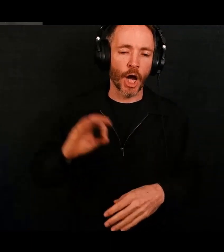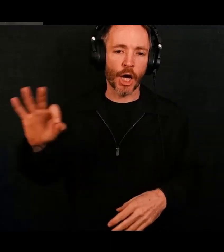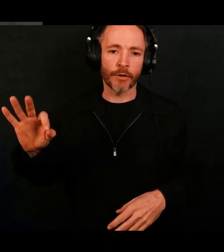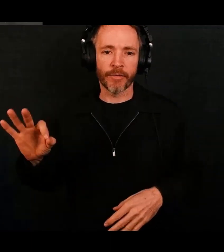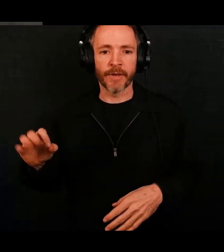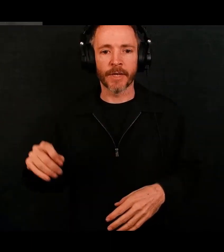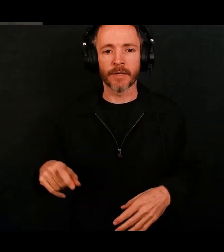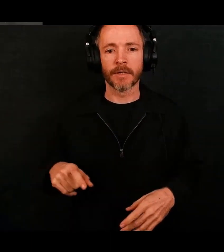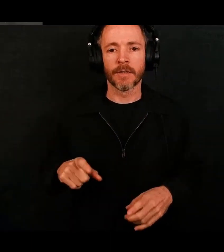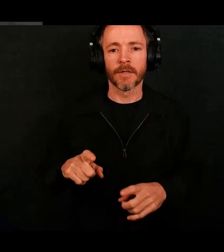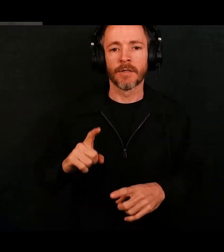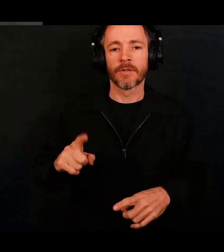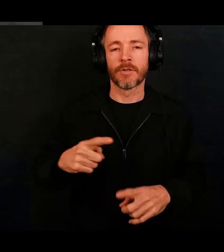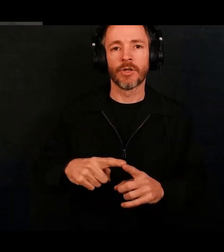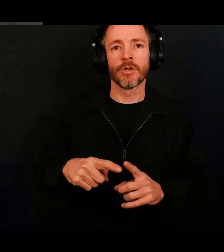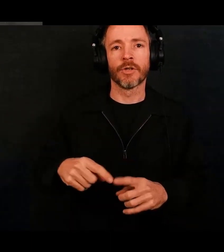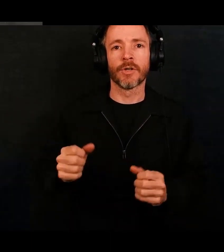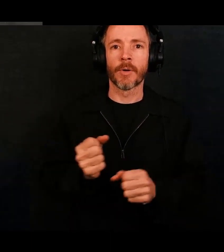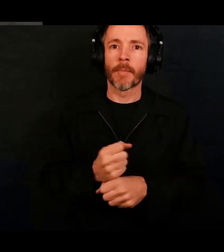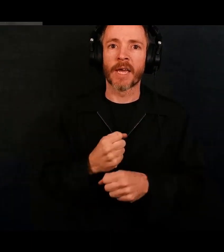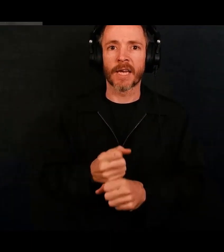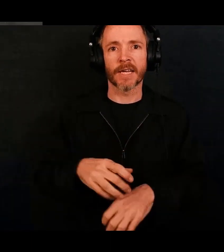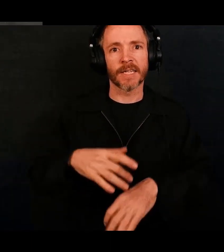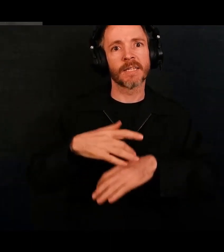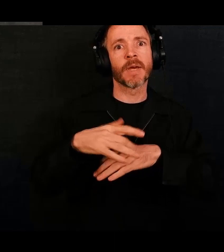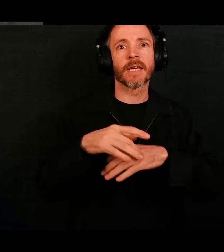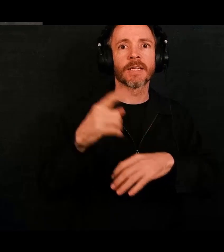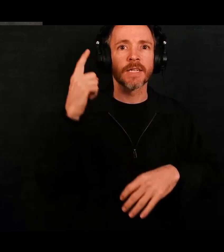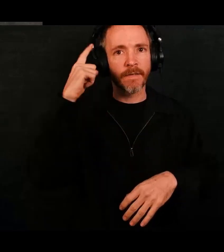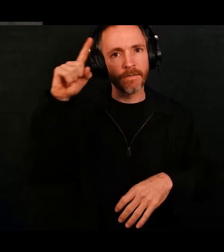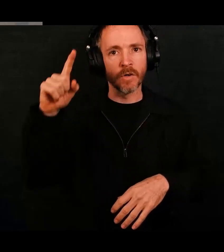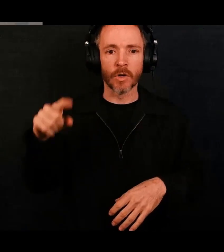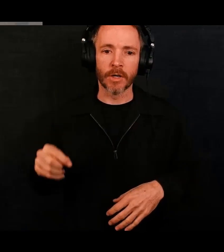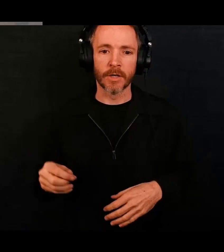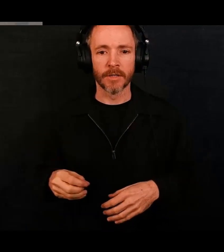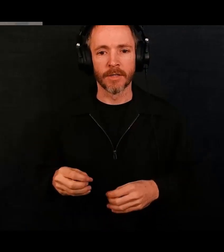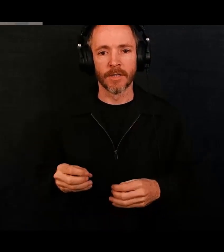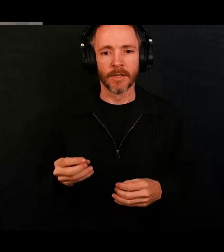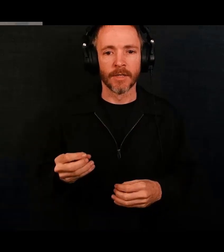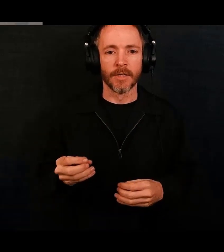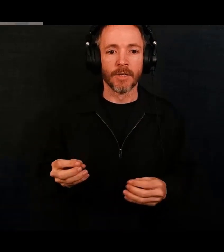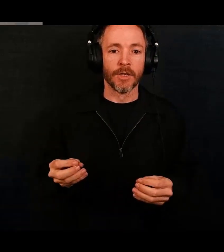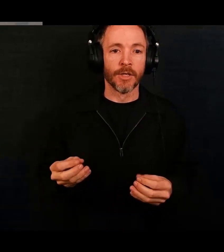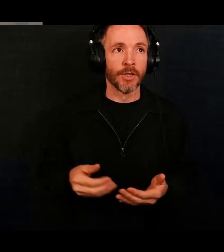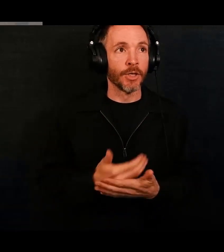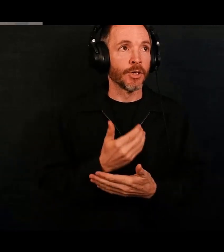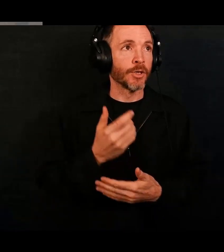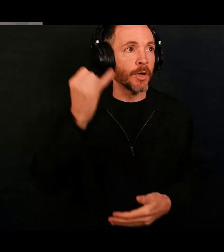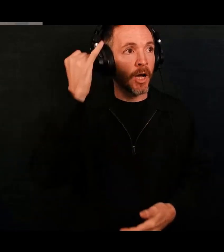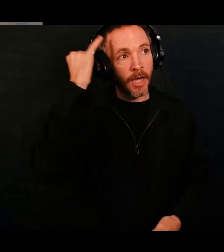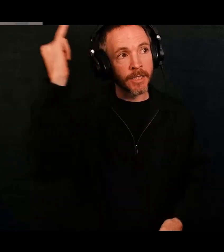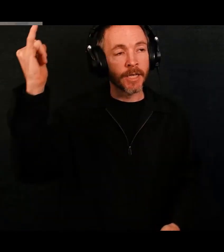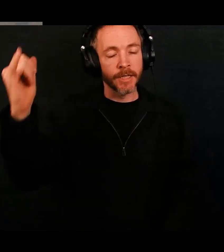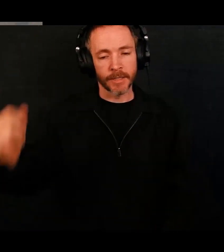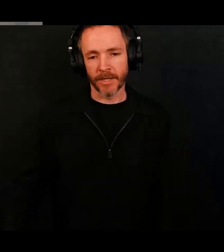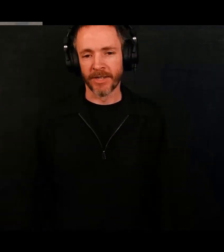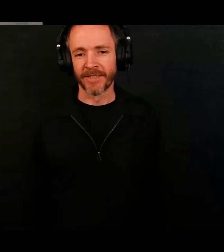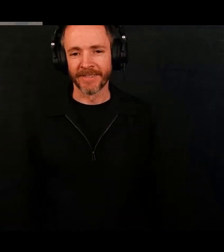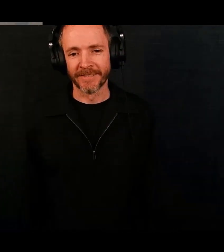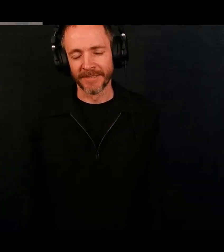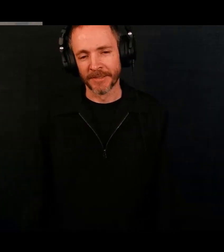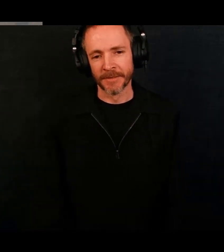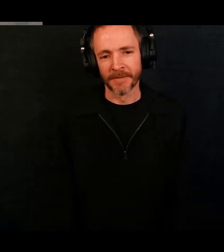wood off of it to make space for new